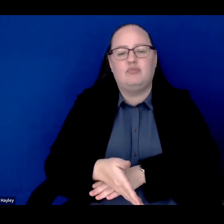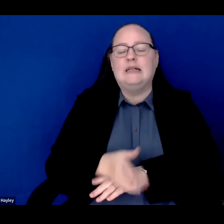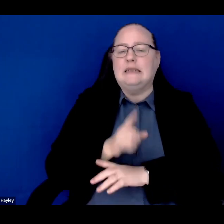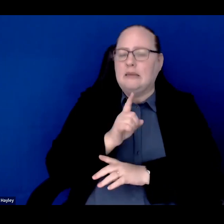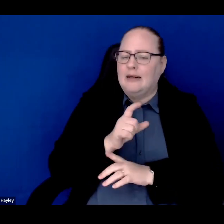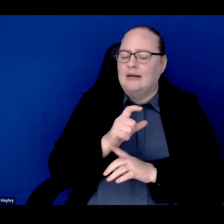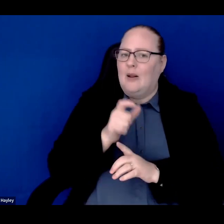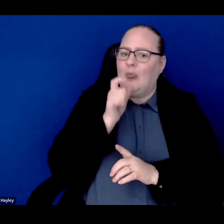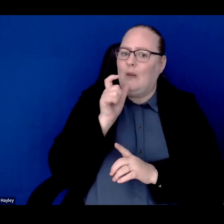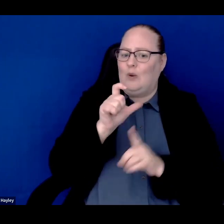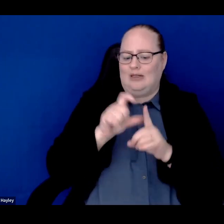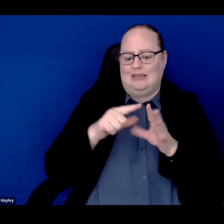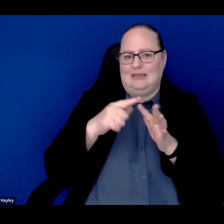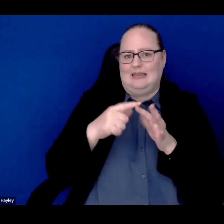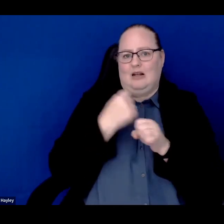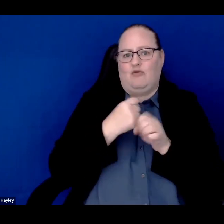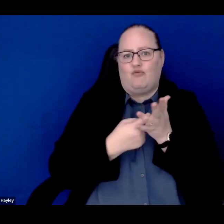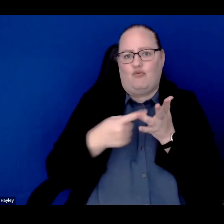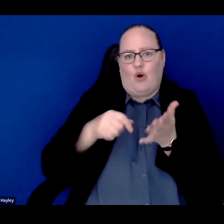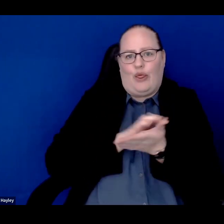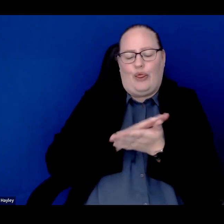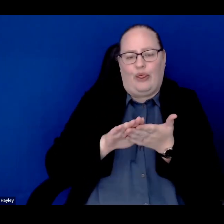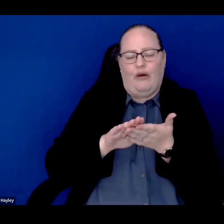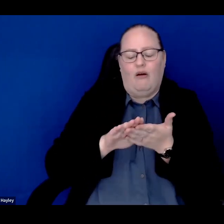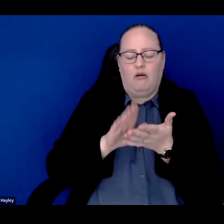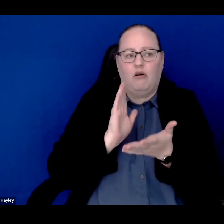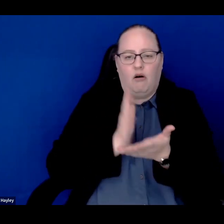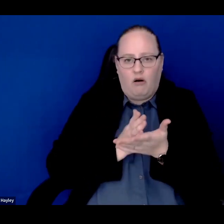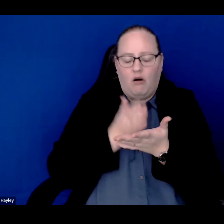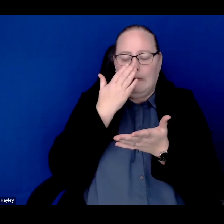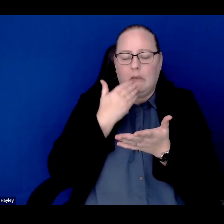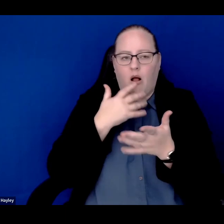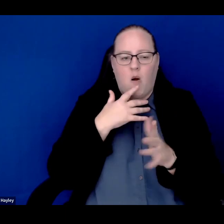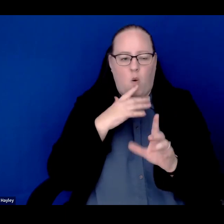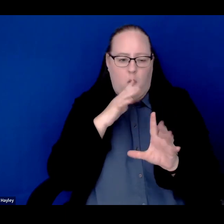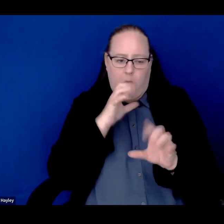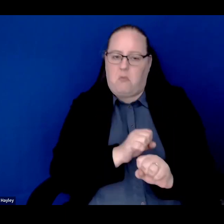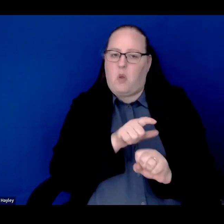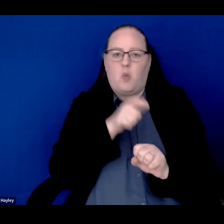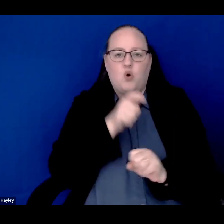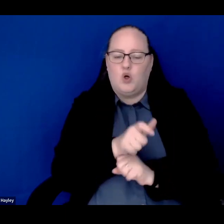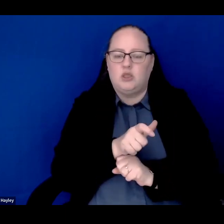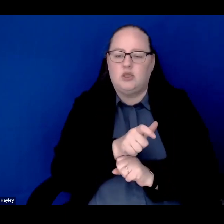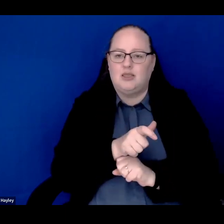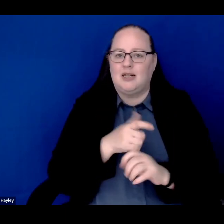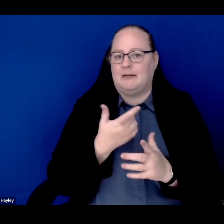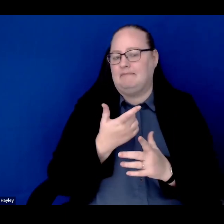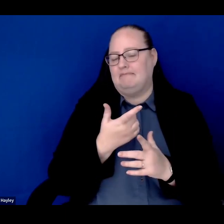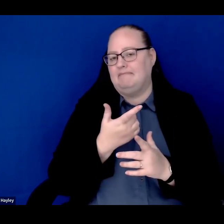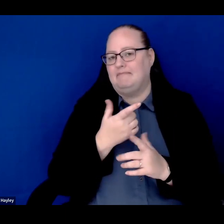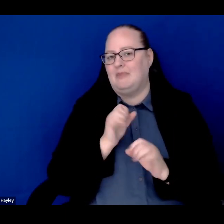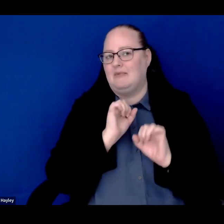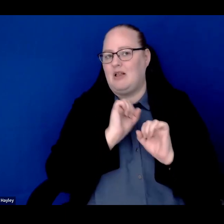Like it's like a very toxic little snail, and so all the other actors, you know, I've never dared eating it because they're like, it's just